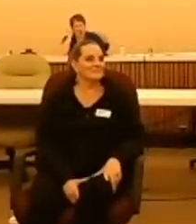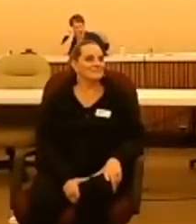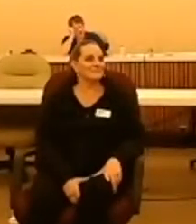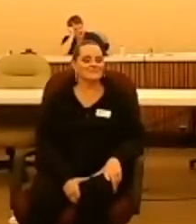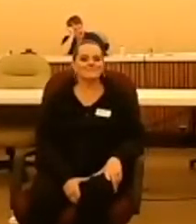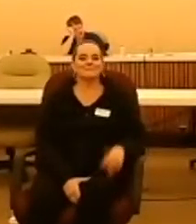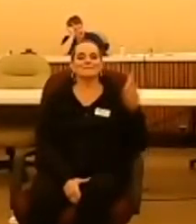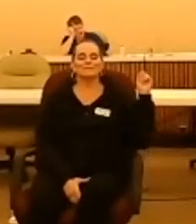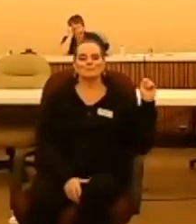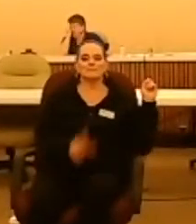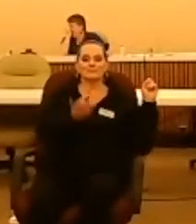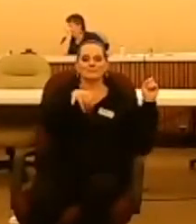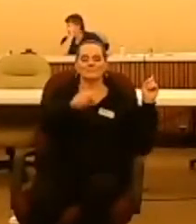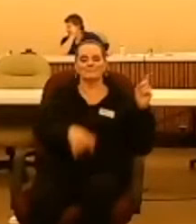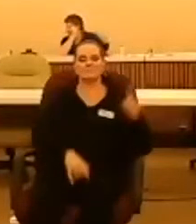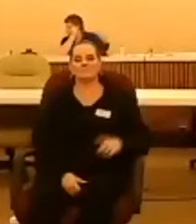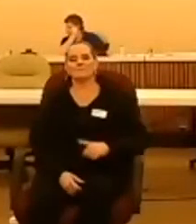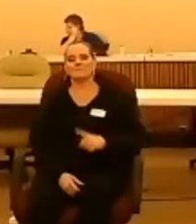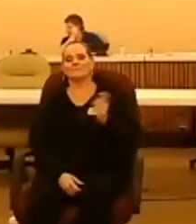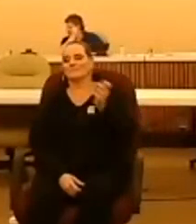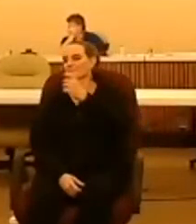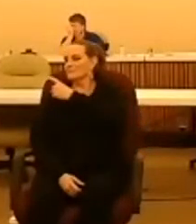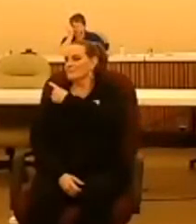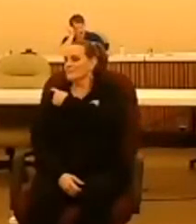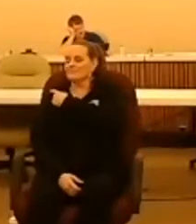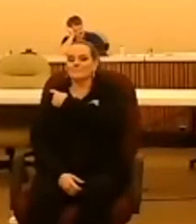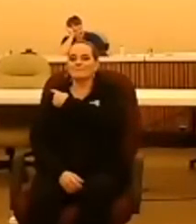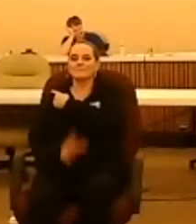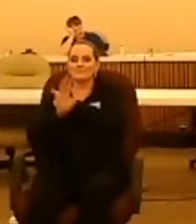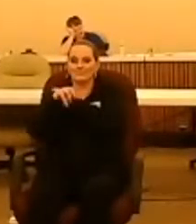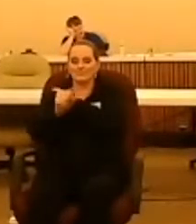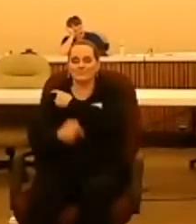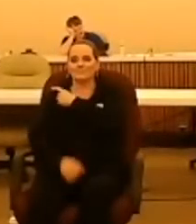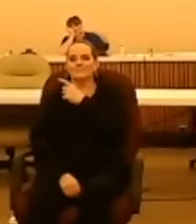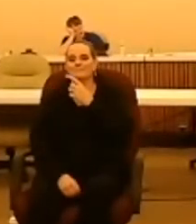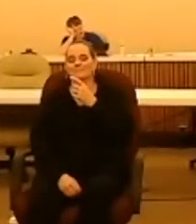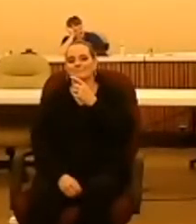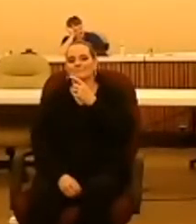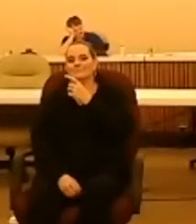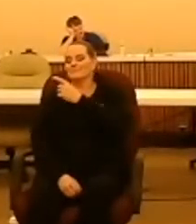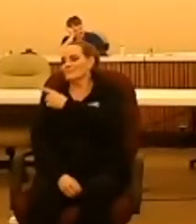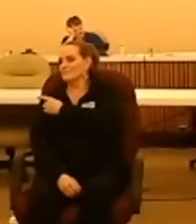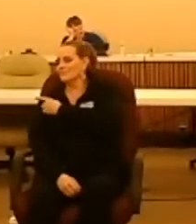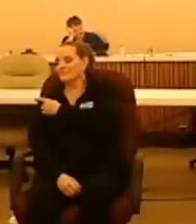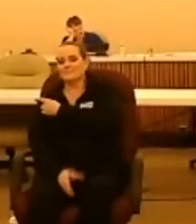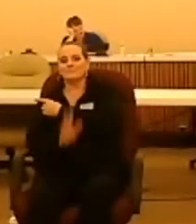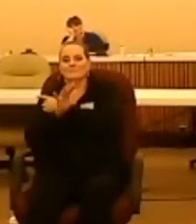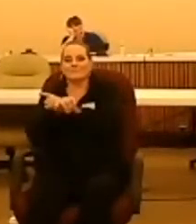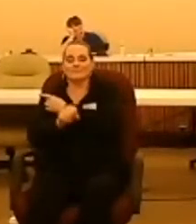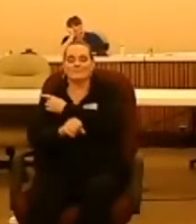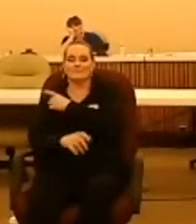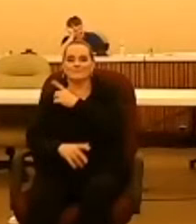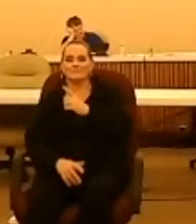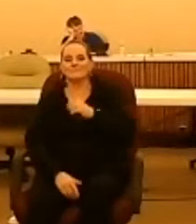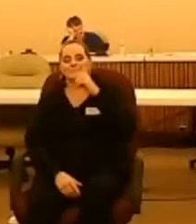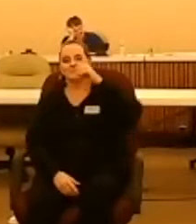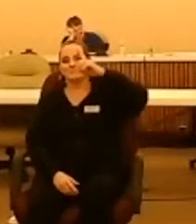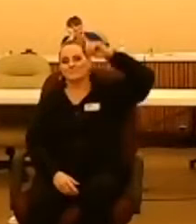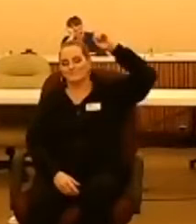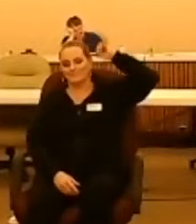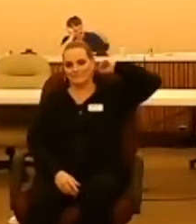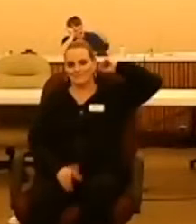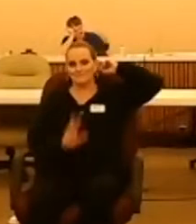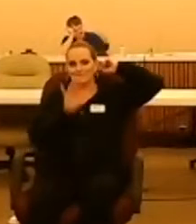Councilmember Stafford. Aye. Councilmember Safranek. Aye. Councilmember Bolsner. Aye. You're right.